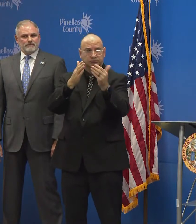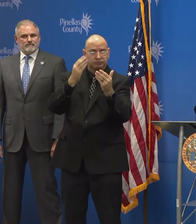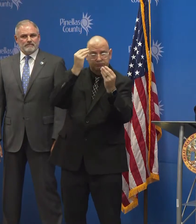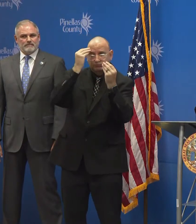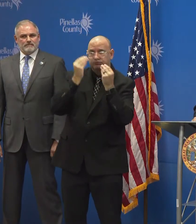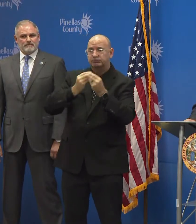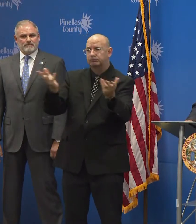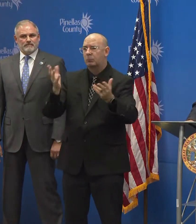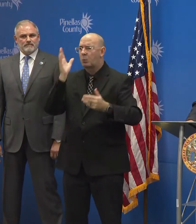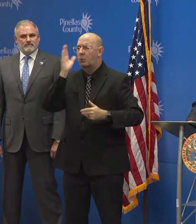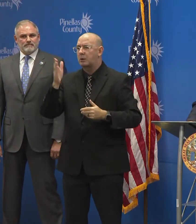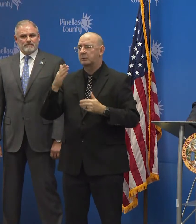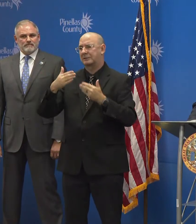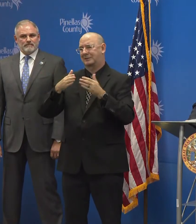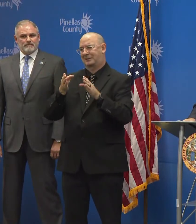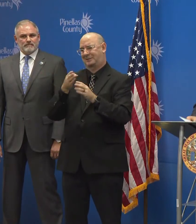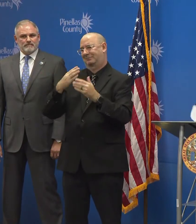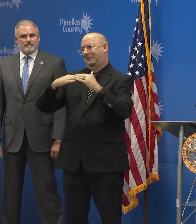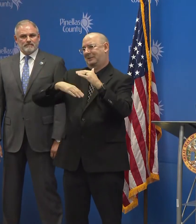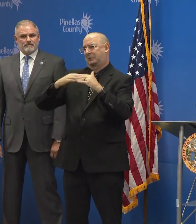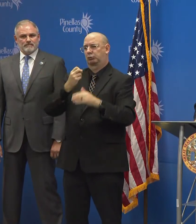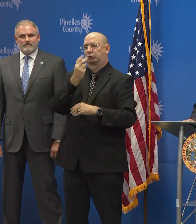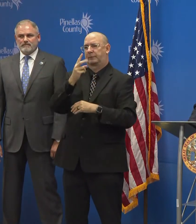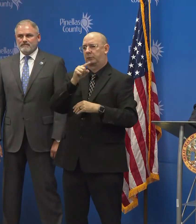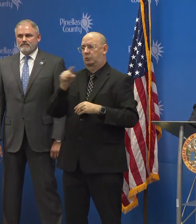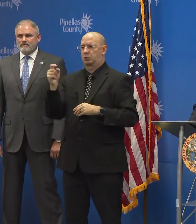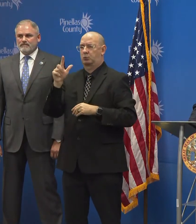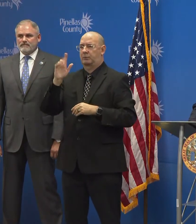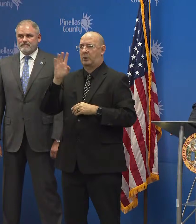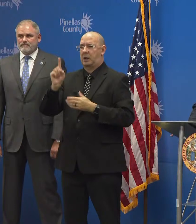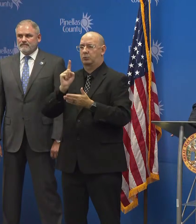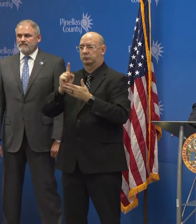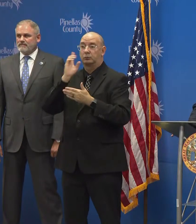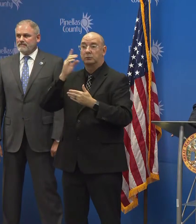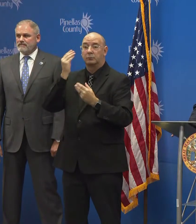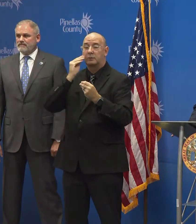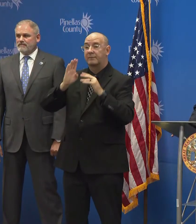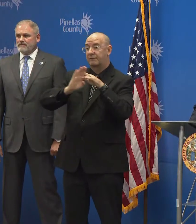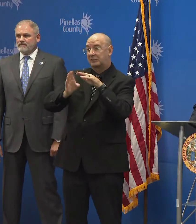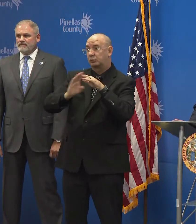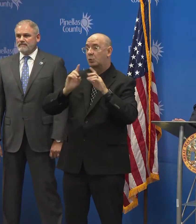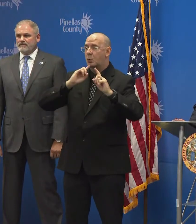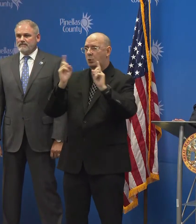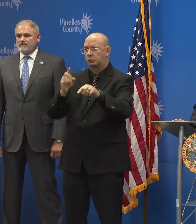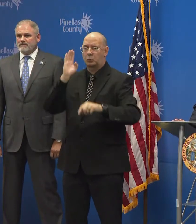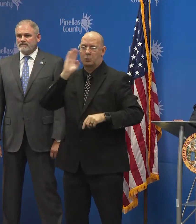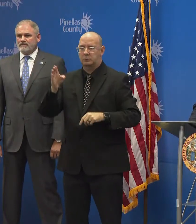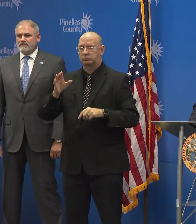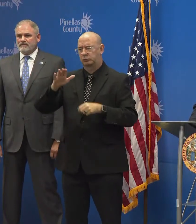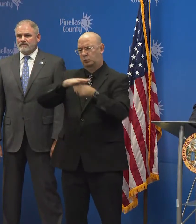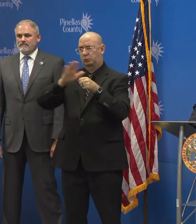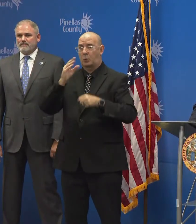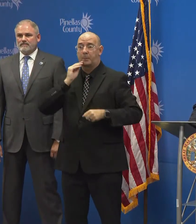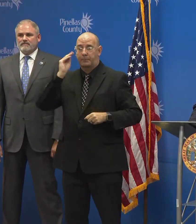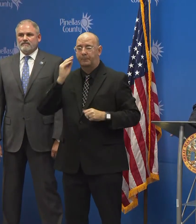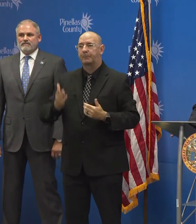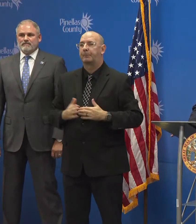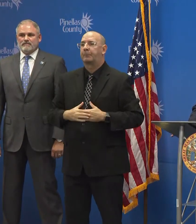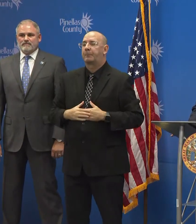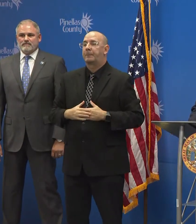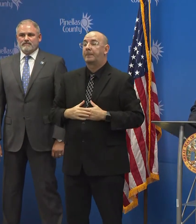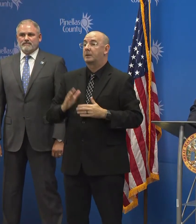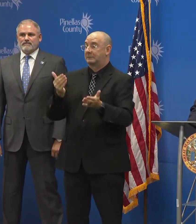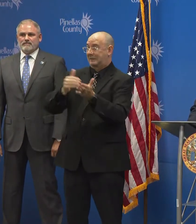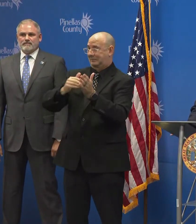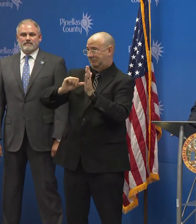24 hours, you're going to see those notices issued at the local level. And again, as these evacuations